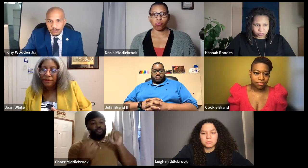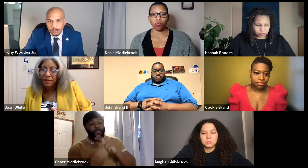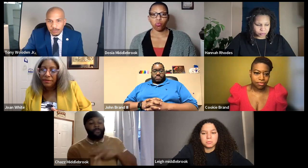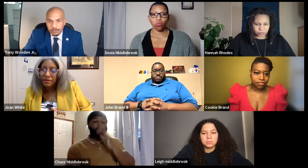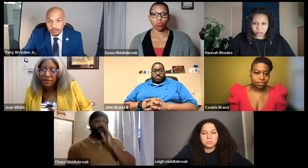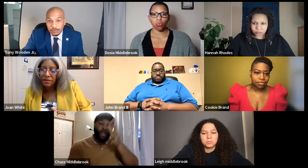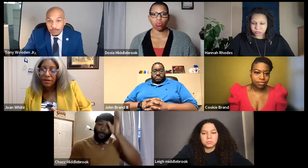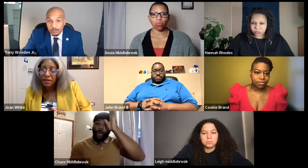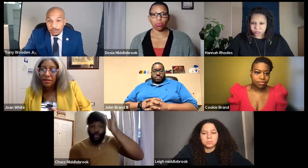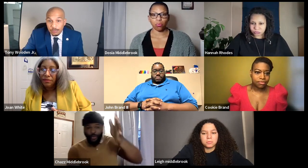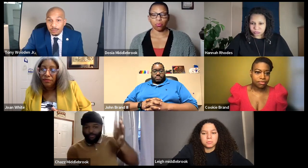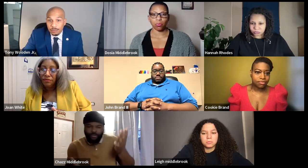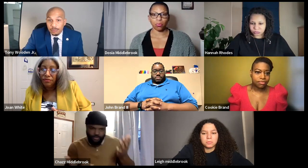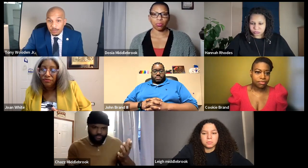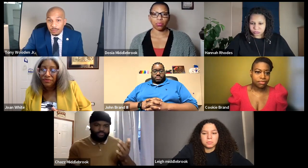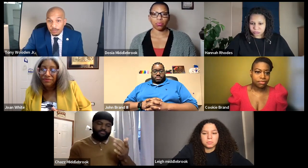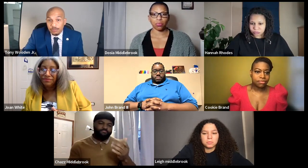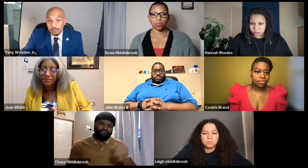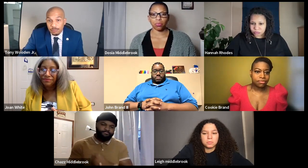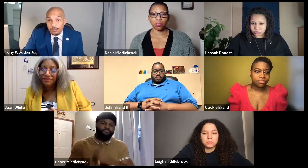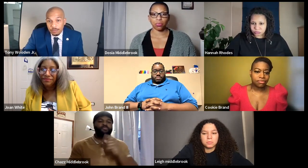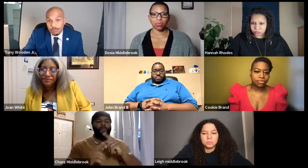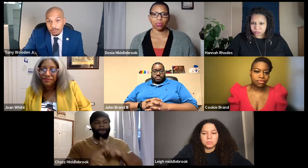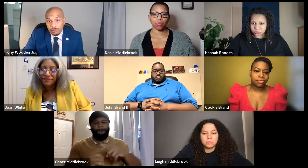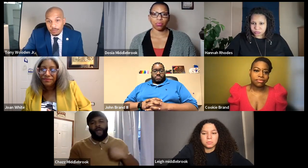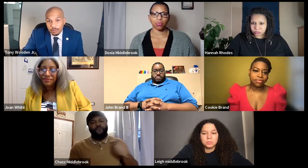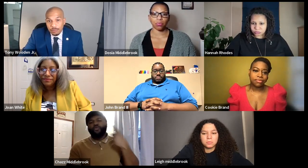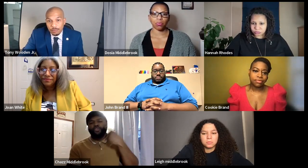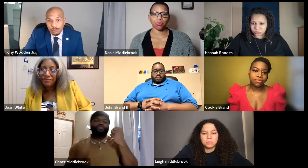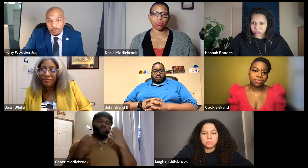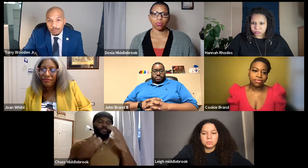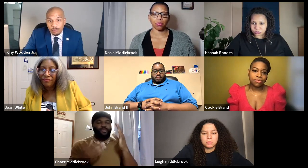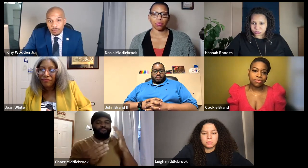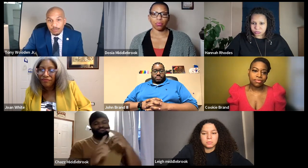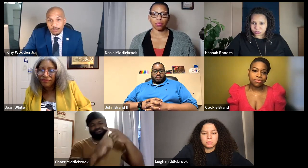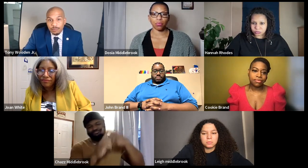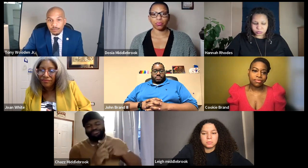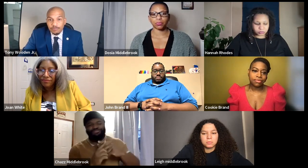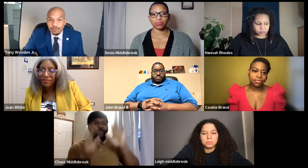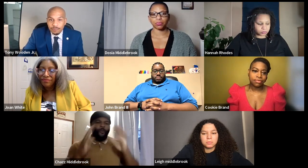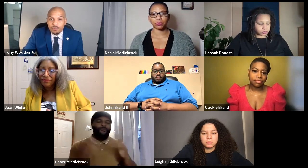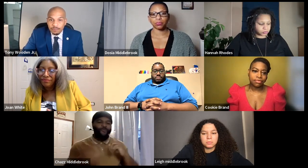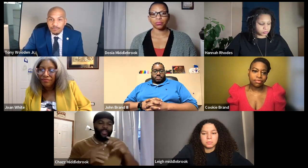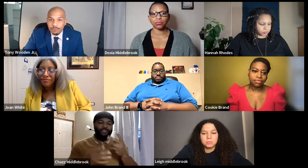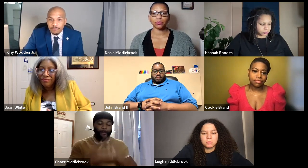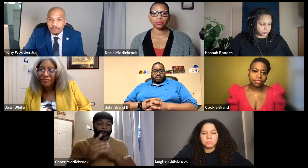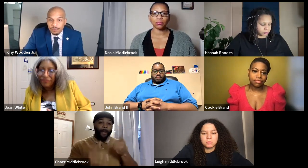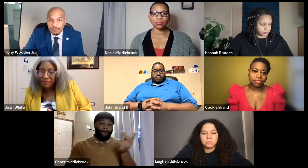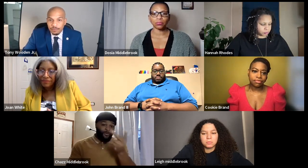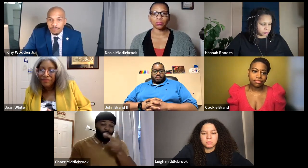I mean, obviously I didn't have a chance to meet my grandparents or my great grandparents, but for me, it's